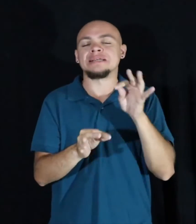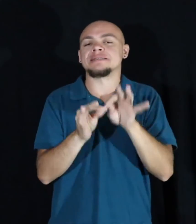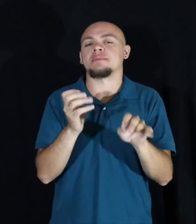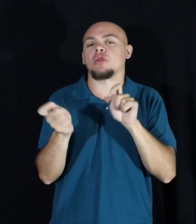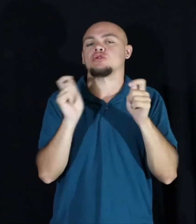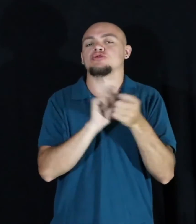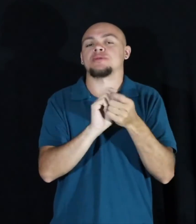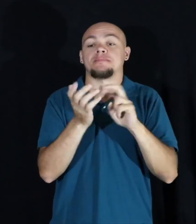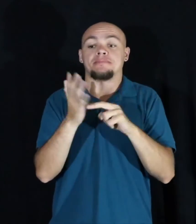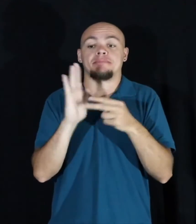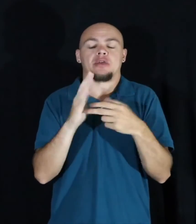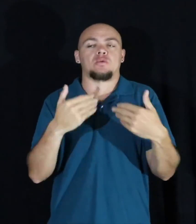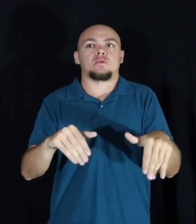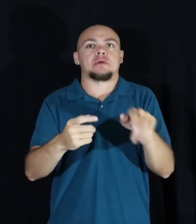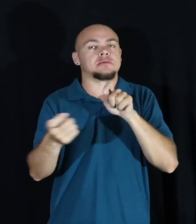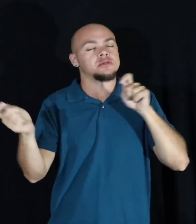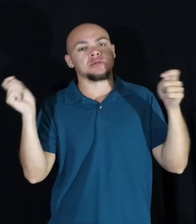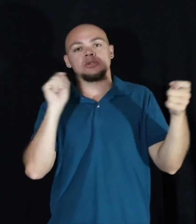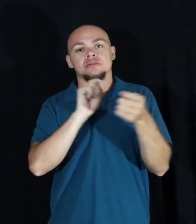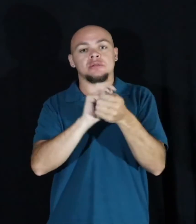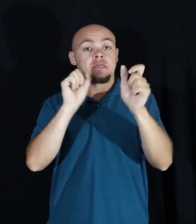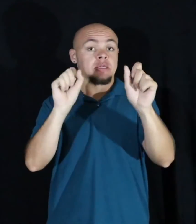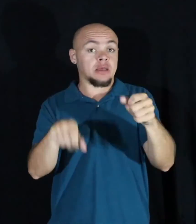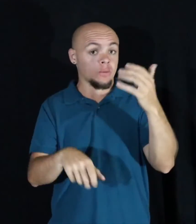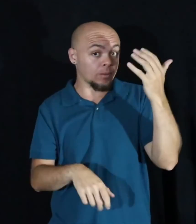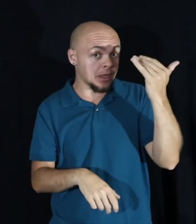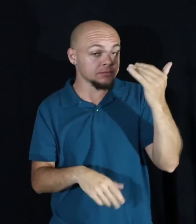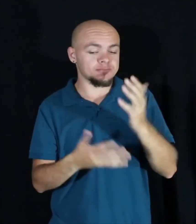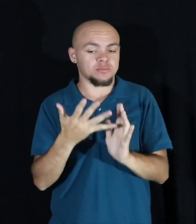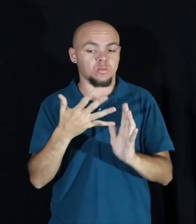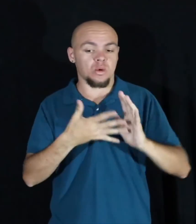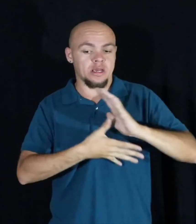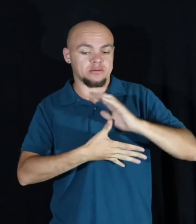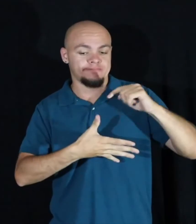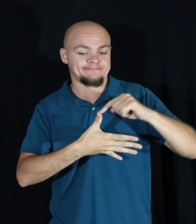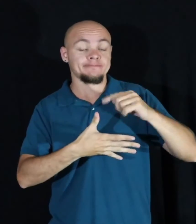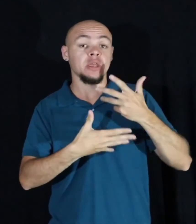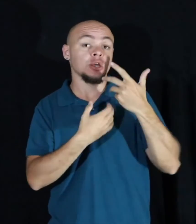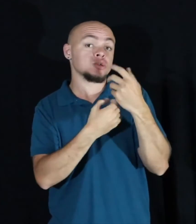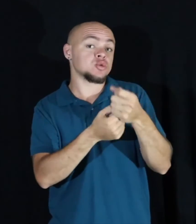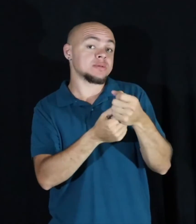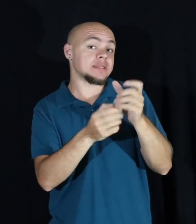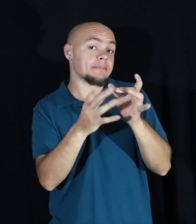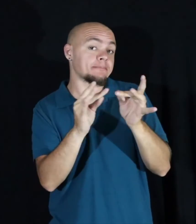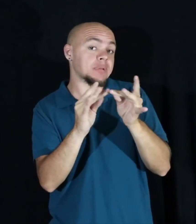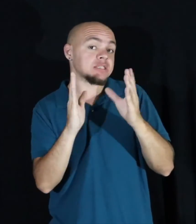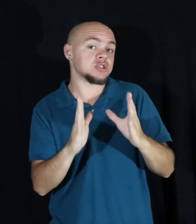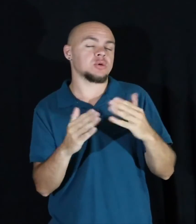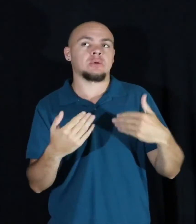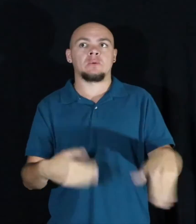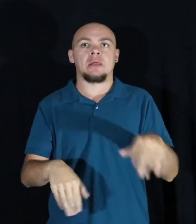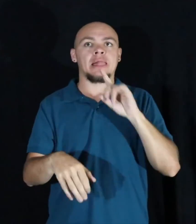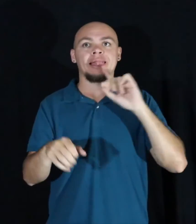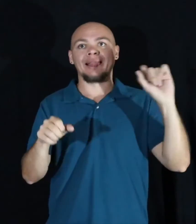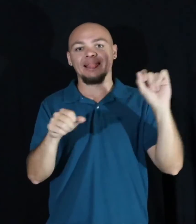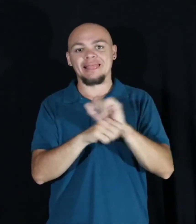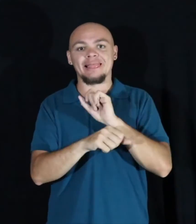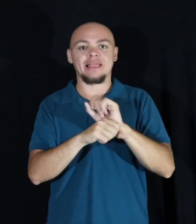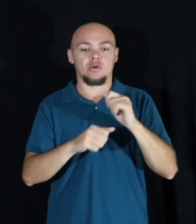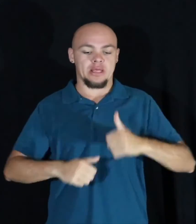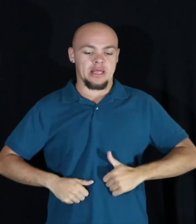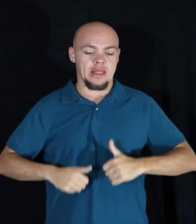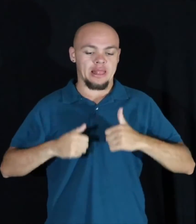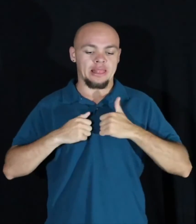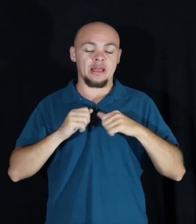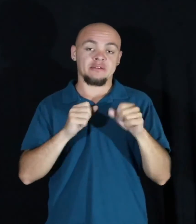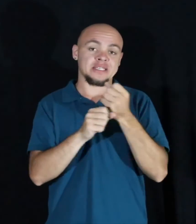make all the difference because we know when we prioritize trusted messengers, it can literally save lives.